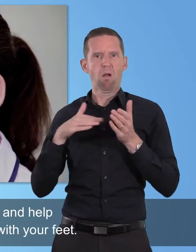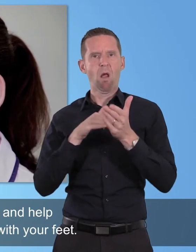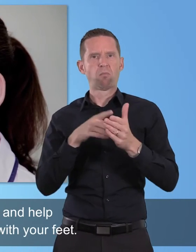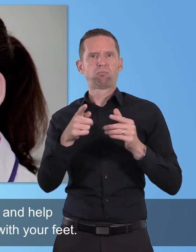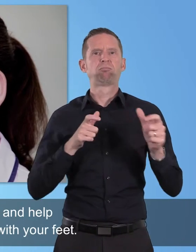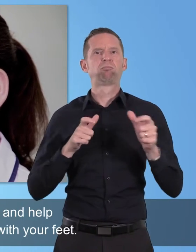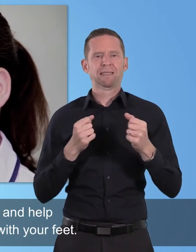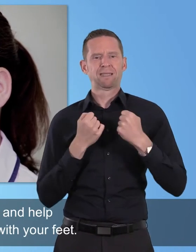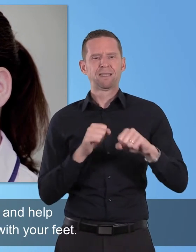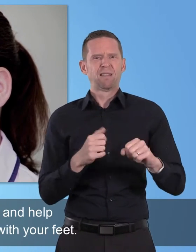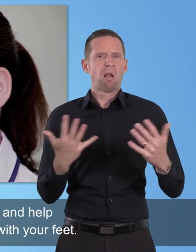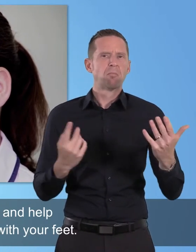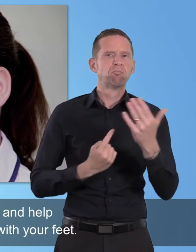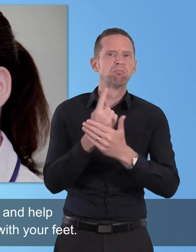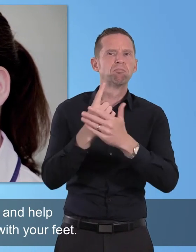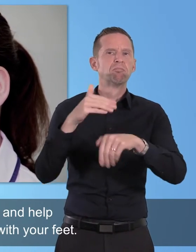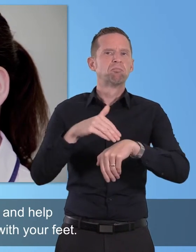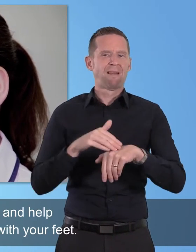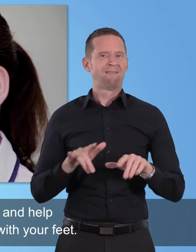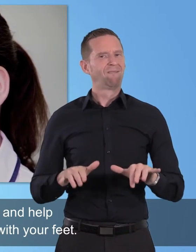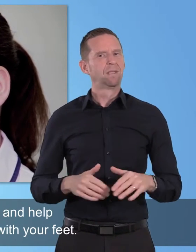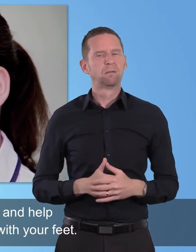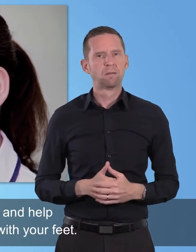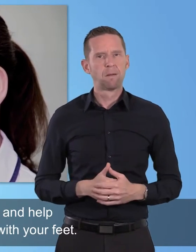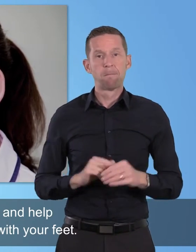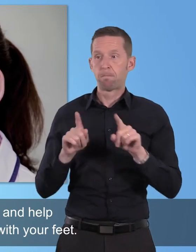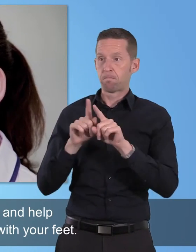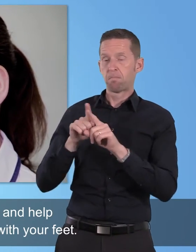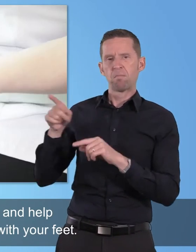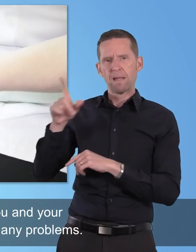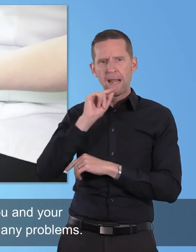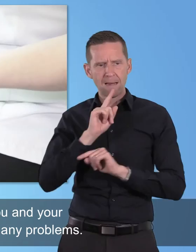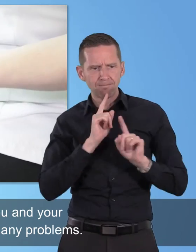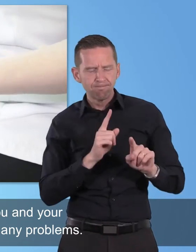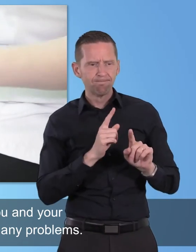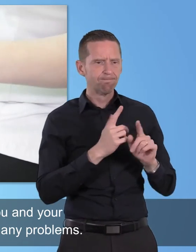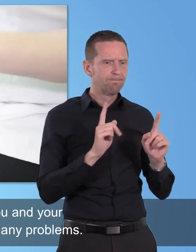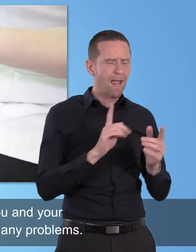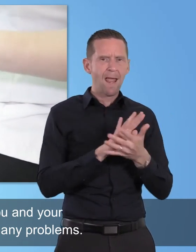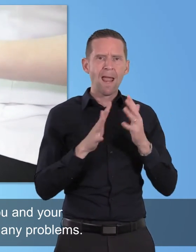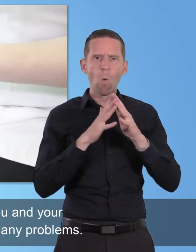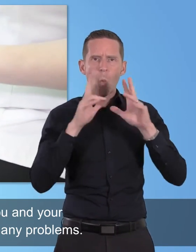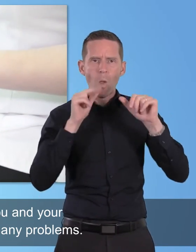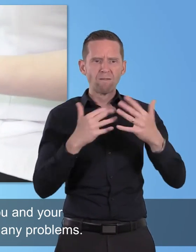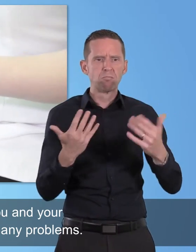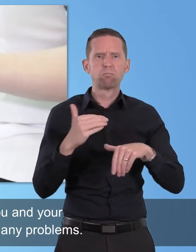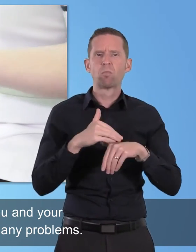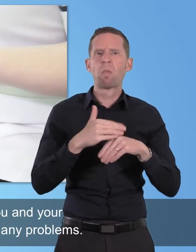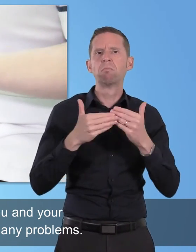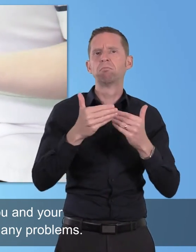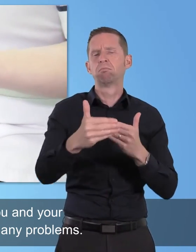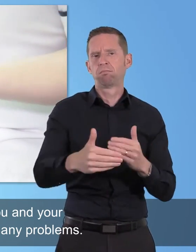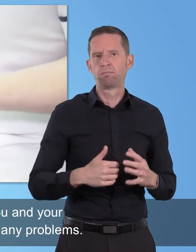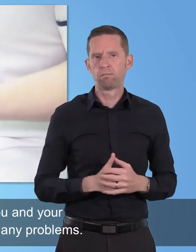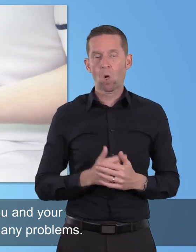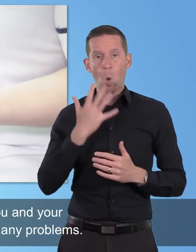check, diagnose, manage and help prevent any problems with your feet. They can also tell you and your doctor how to look